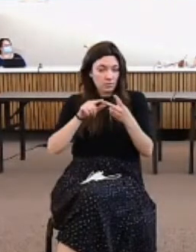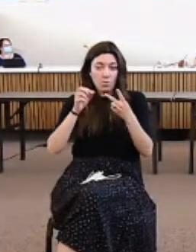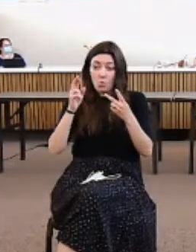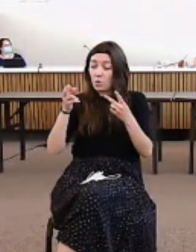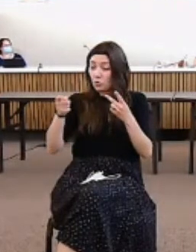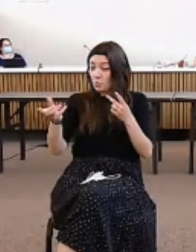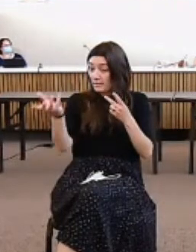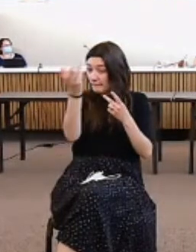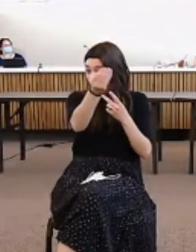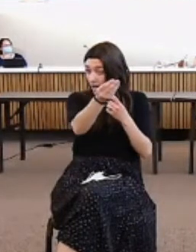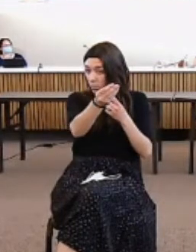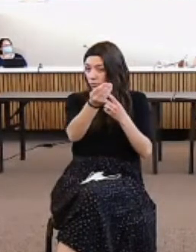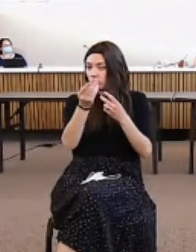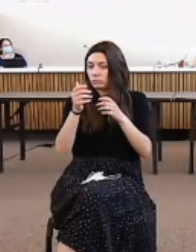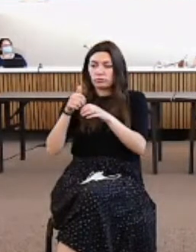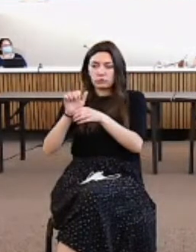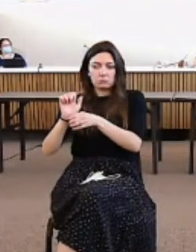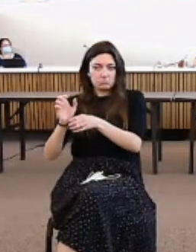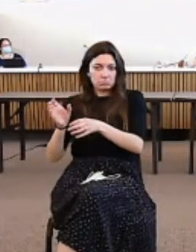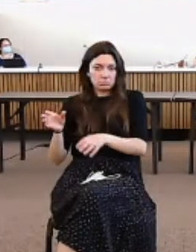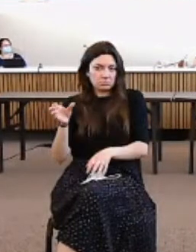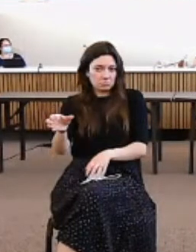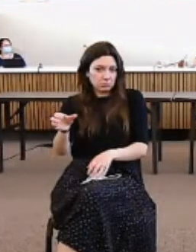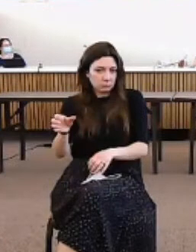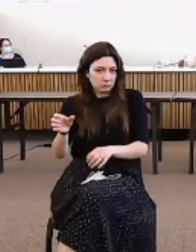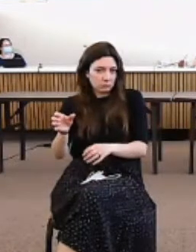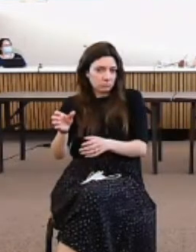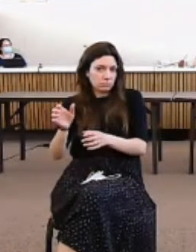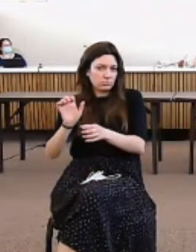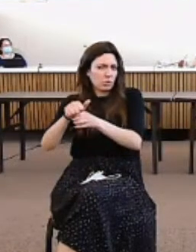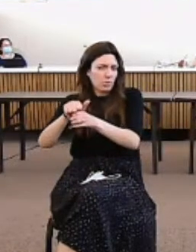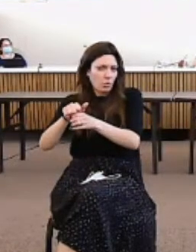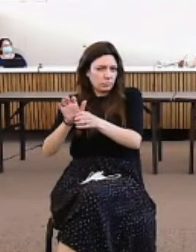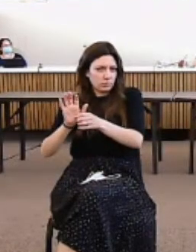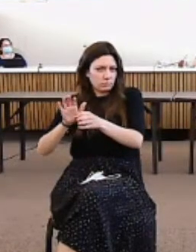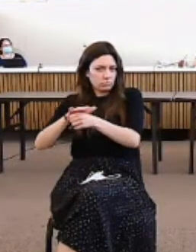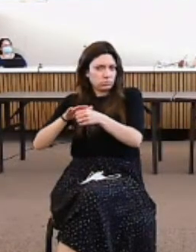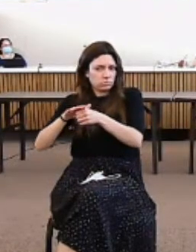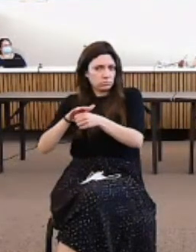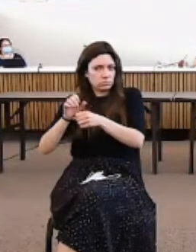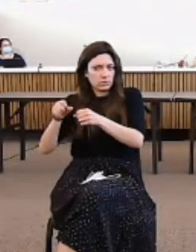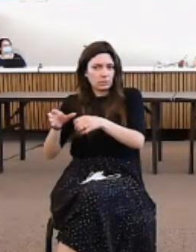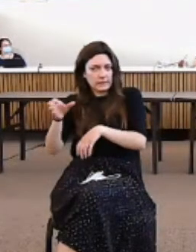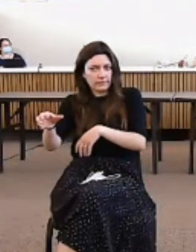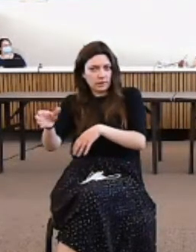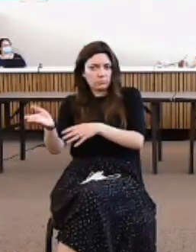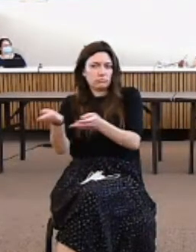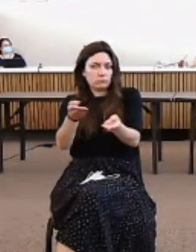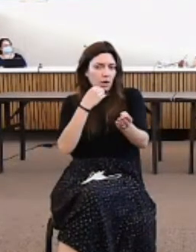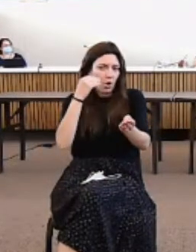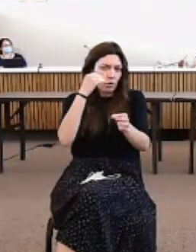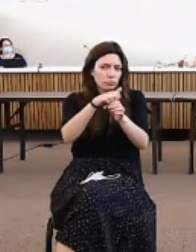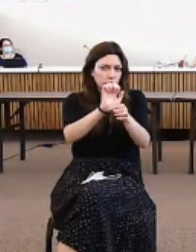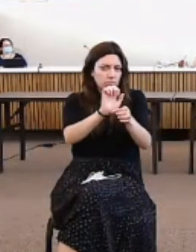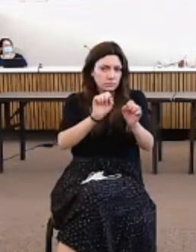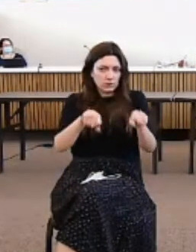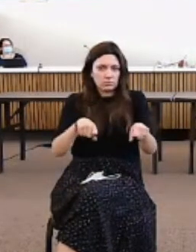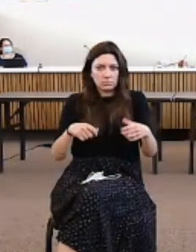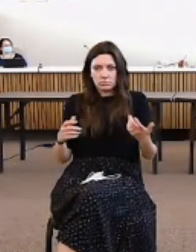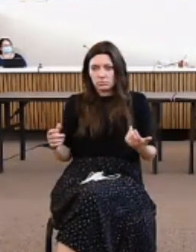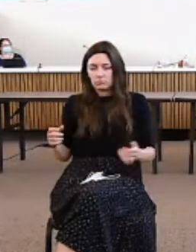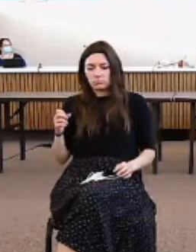takeout. yeah. Yeah. Yeah. So you want me to just make number 4 for alcohol to be I sold? think that'll clear